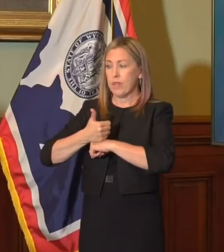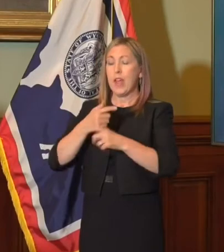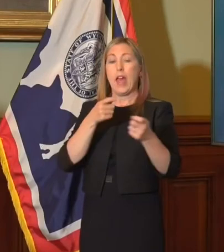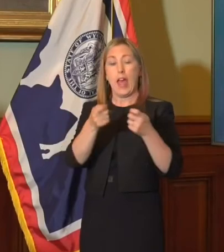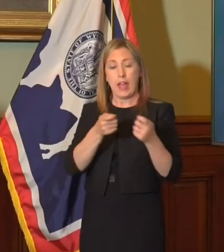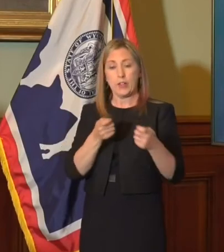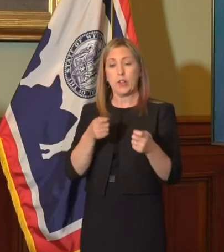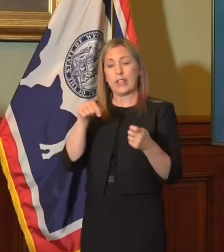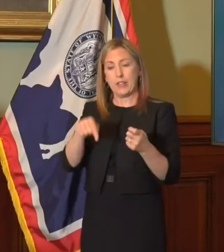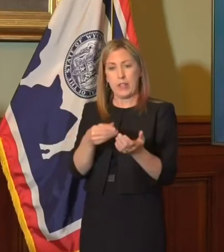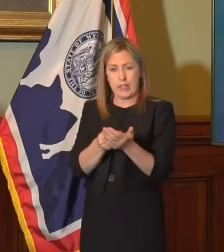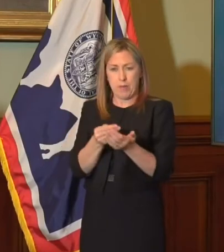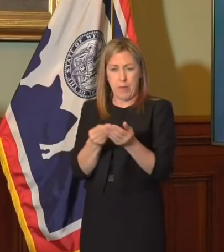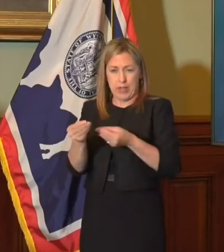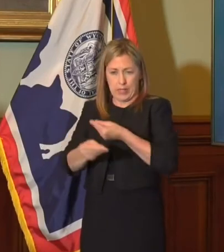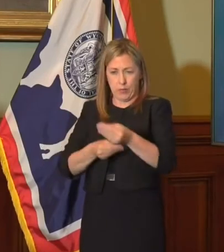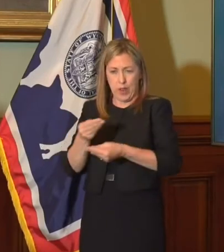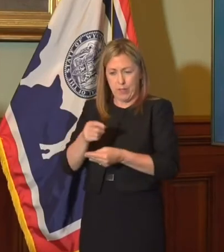handling of these funds.